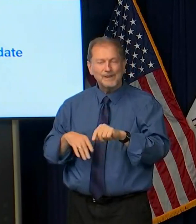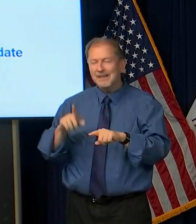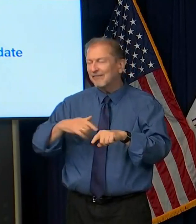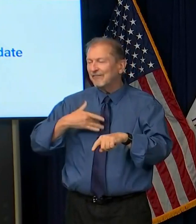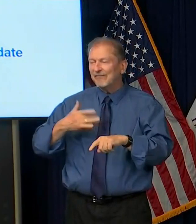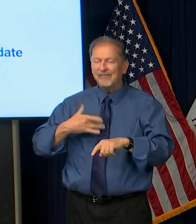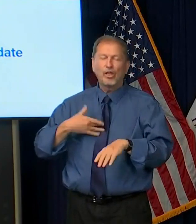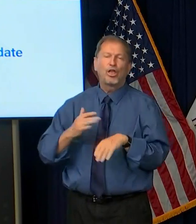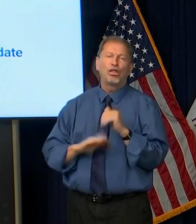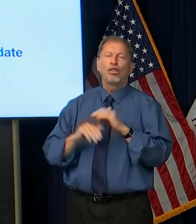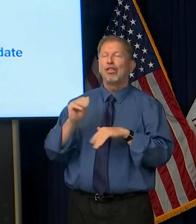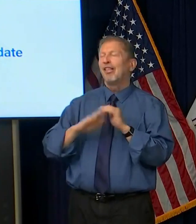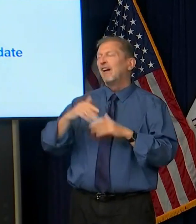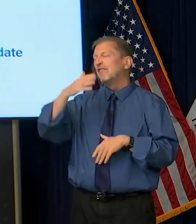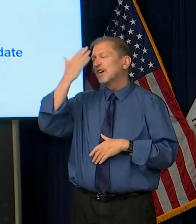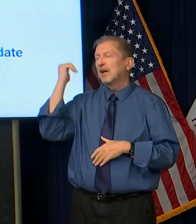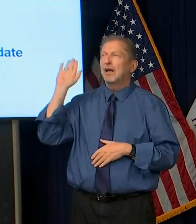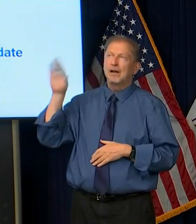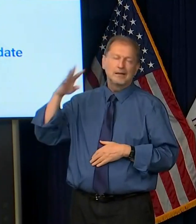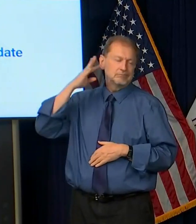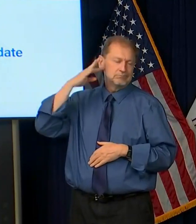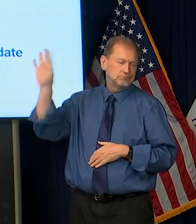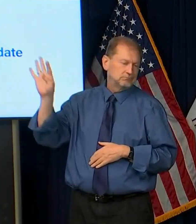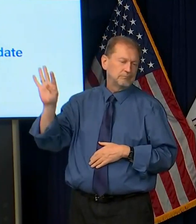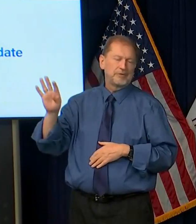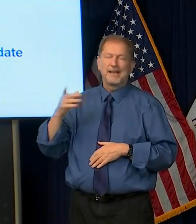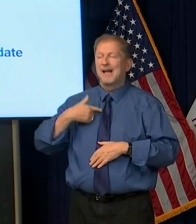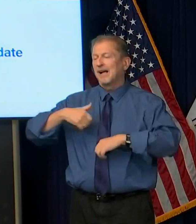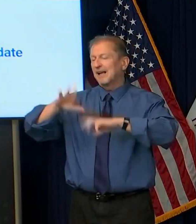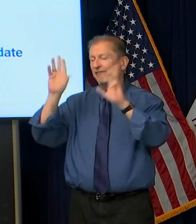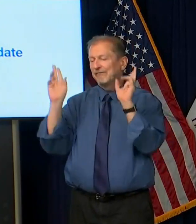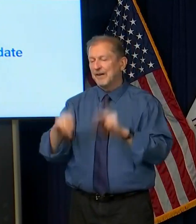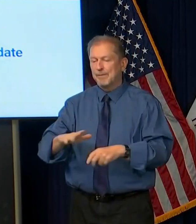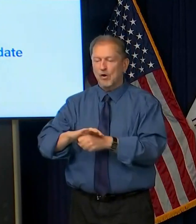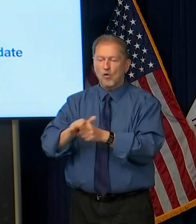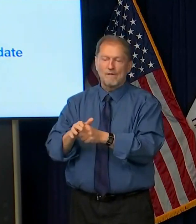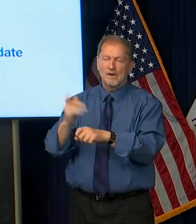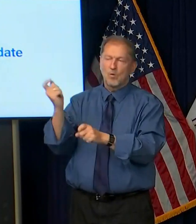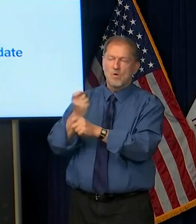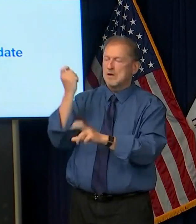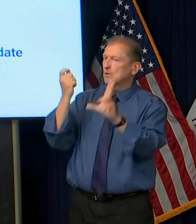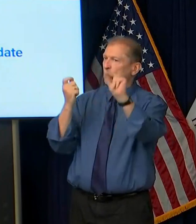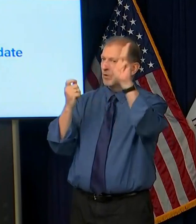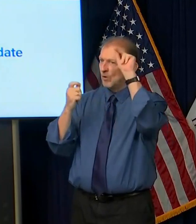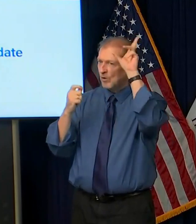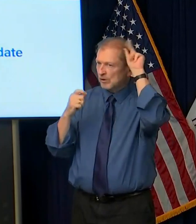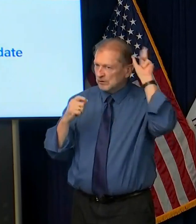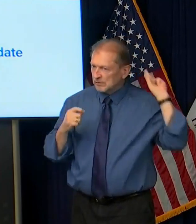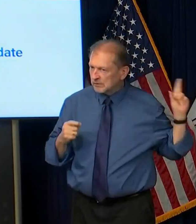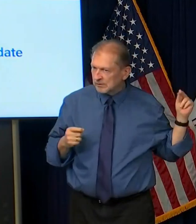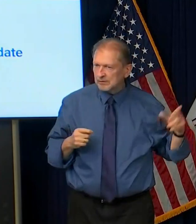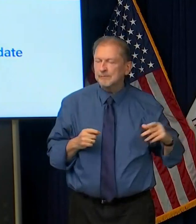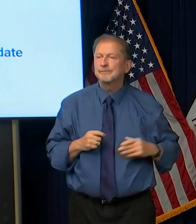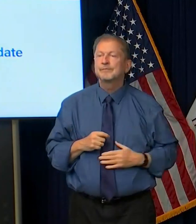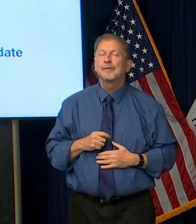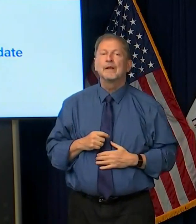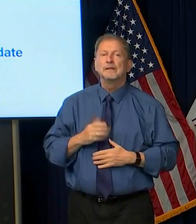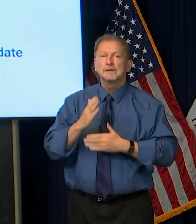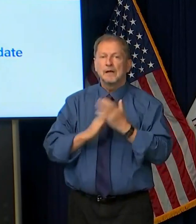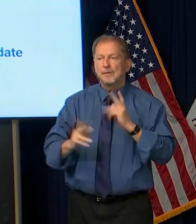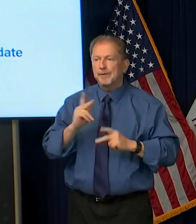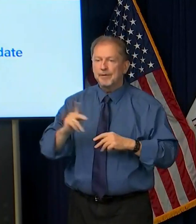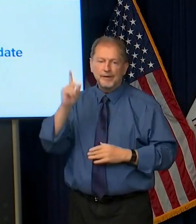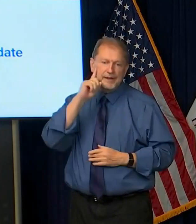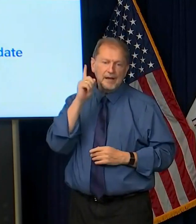want to fall back into our old ways and give up on this virus. getting together with coworkers on breaks